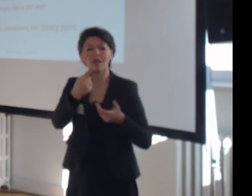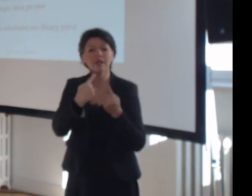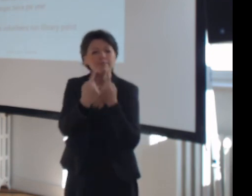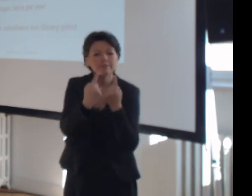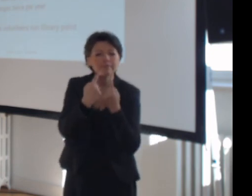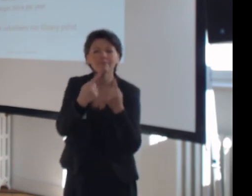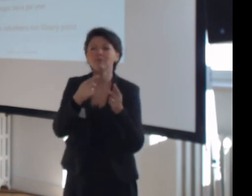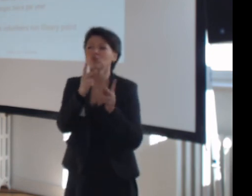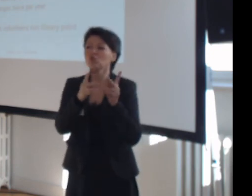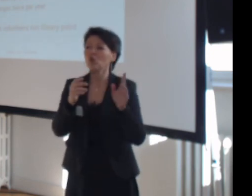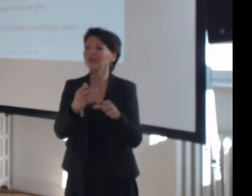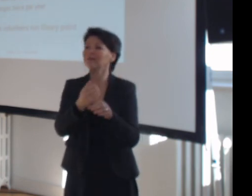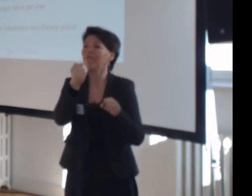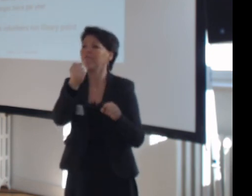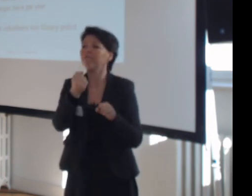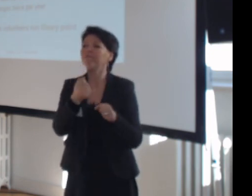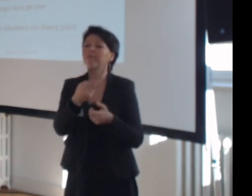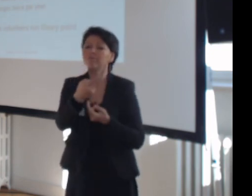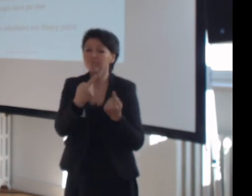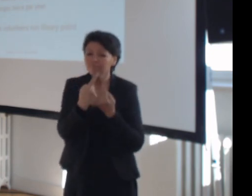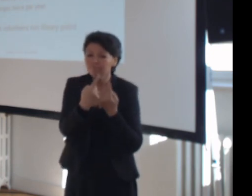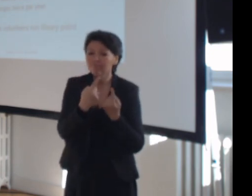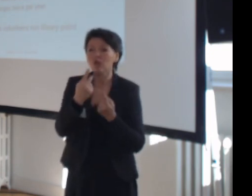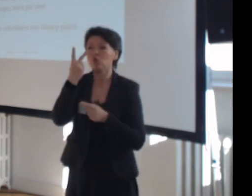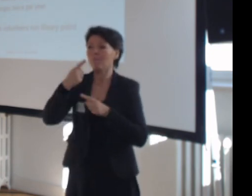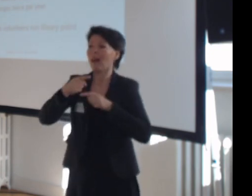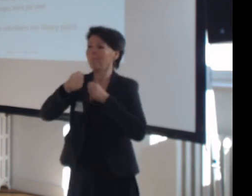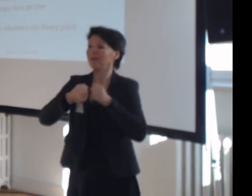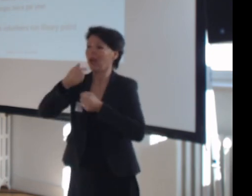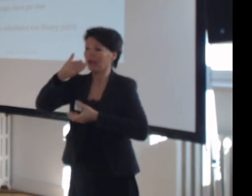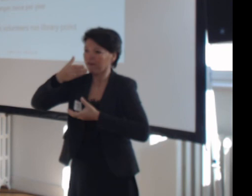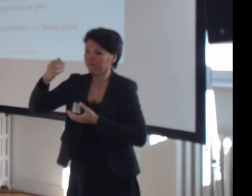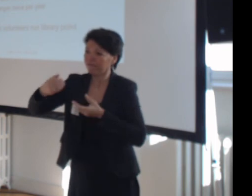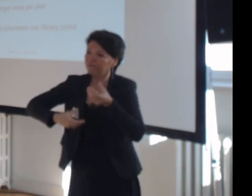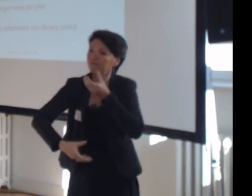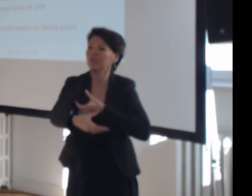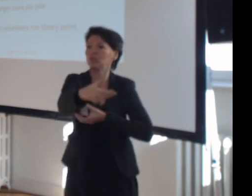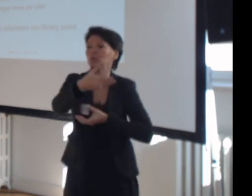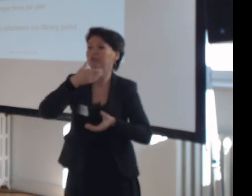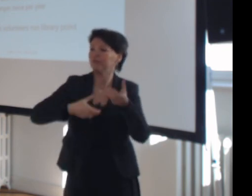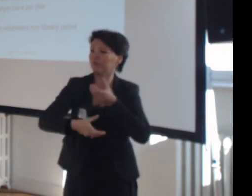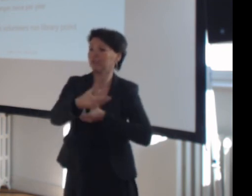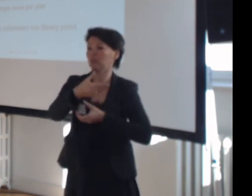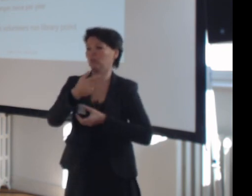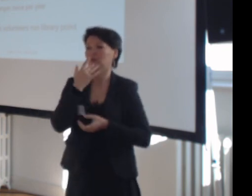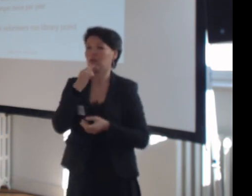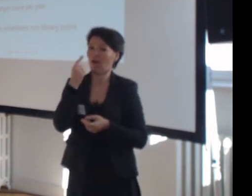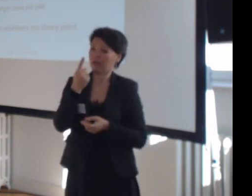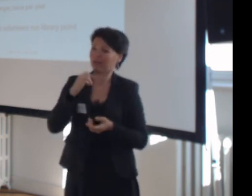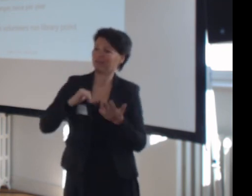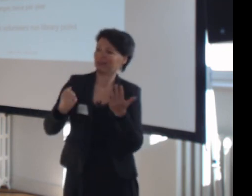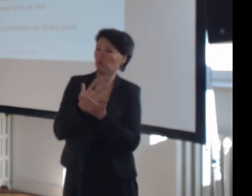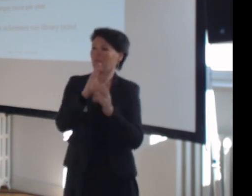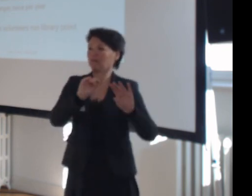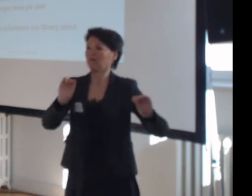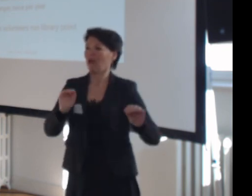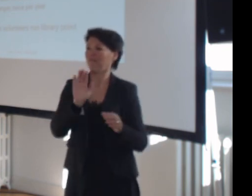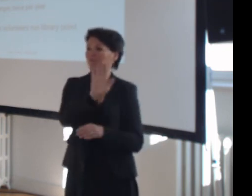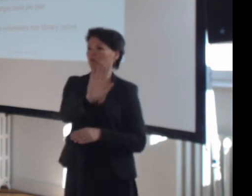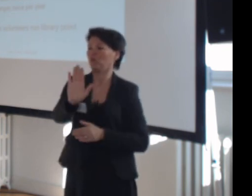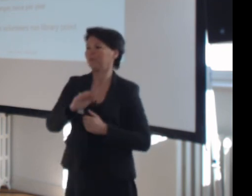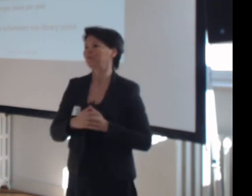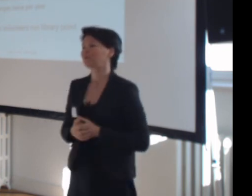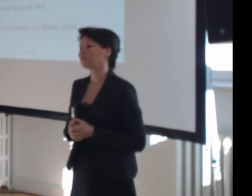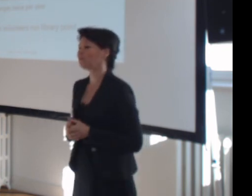change part of this collection twice a year, so that the residents can also always make use of an up-to-date collection. Now,